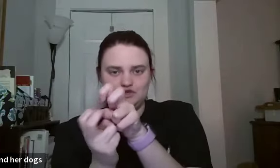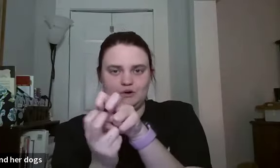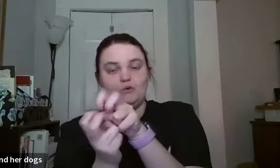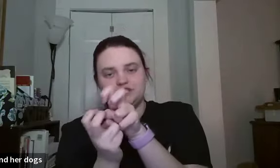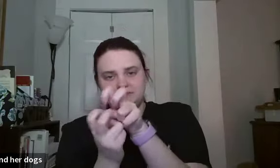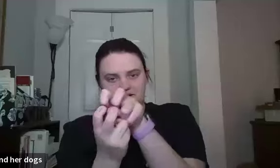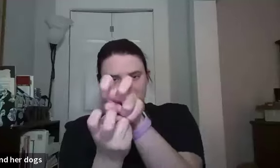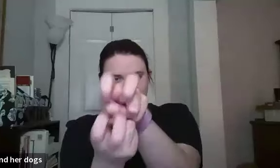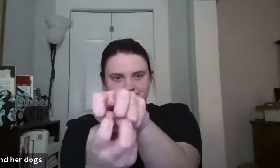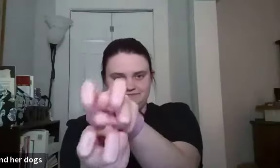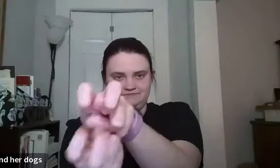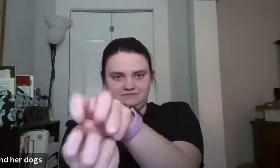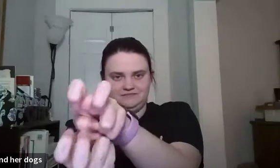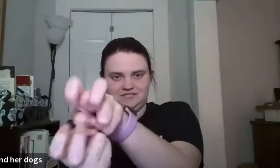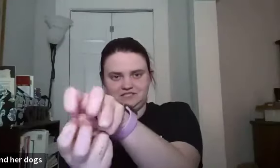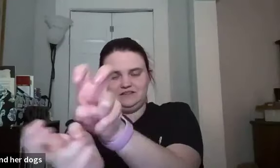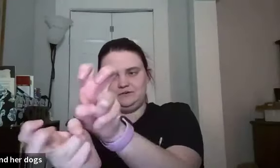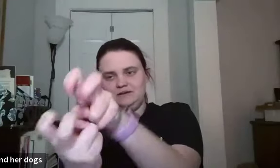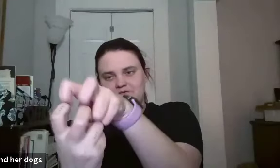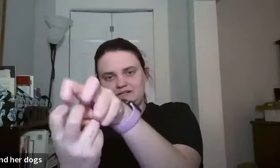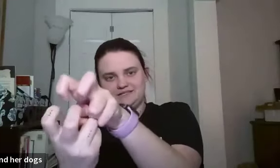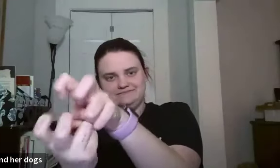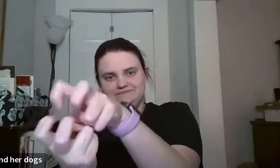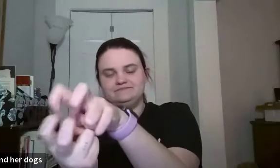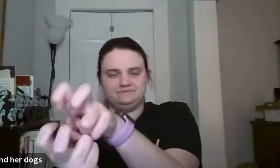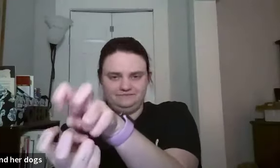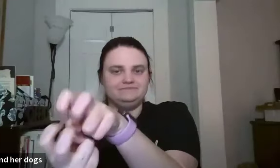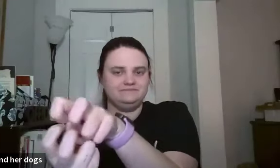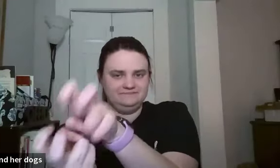Squirrel or chipmunk. It's just a little fingers.